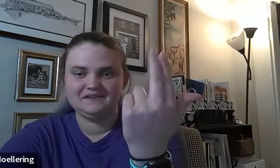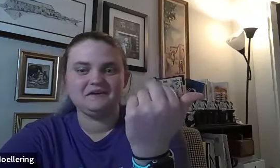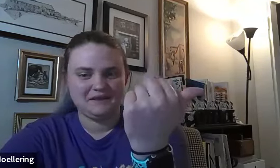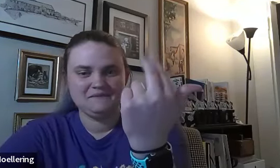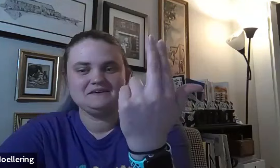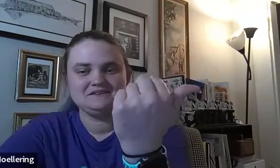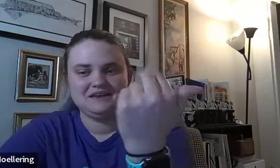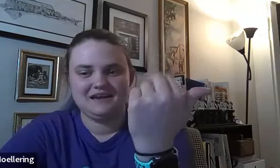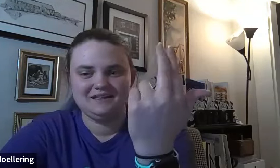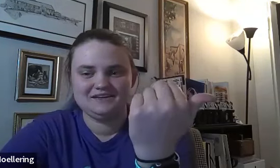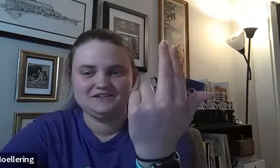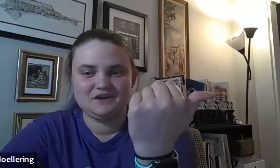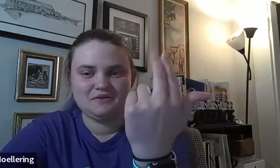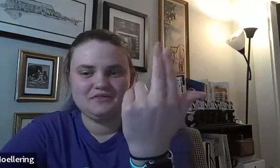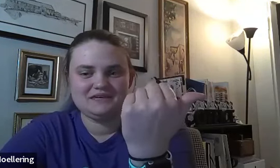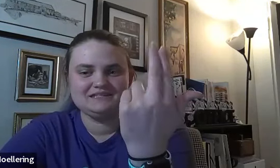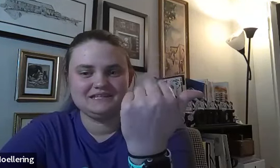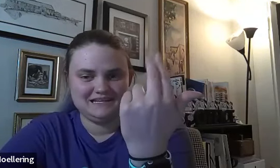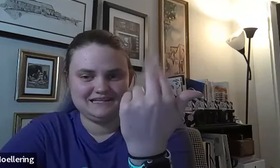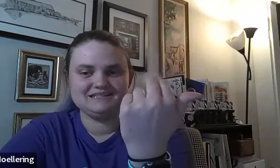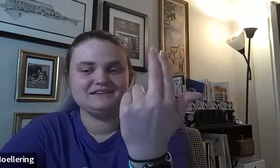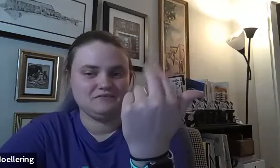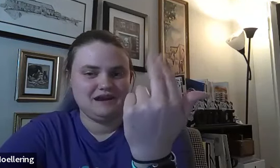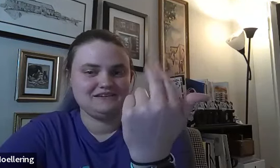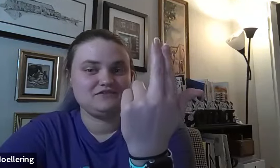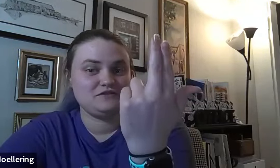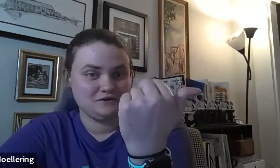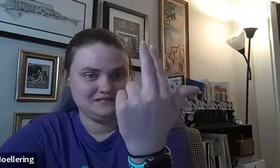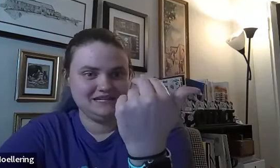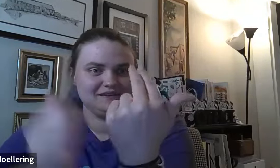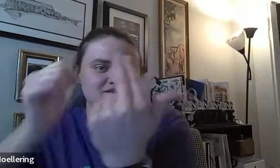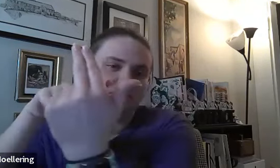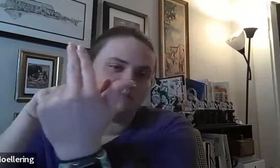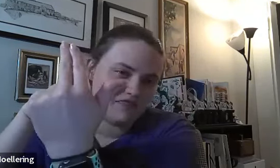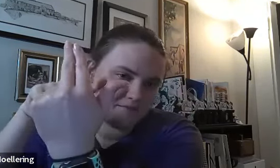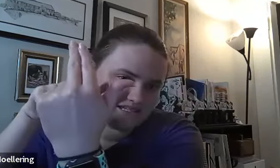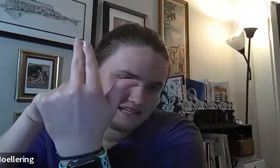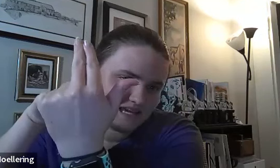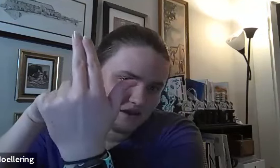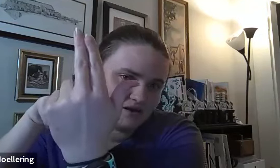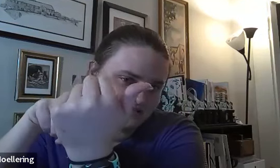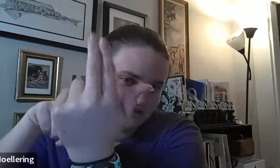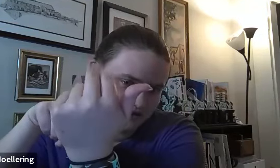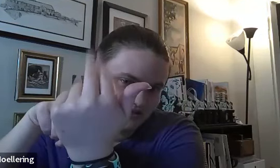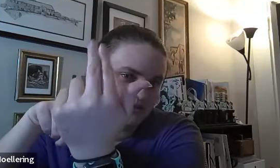okay. So yeah. So this is right. 13. So if my thumb is sticking out, it's the 13, the